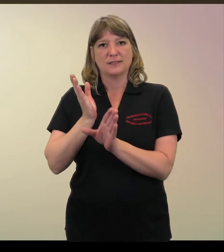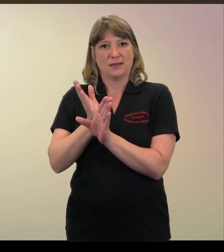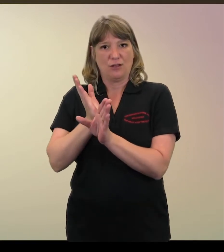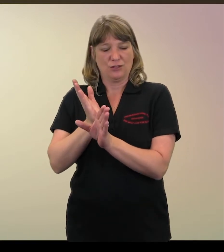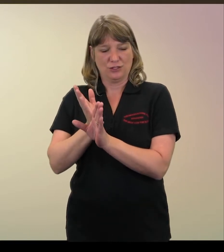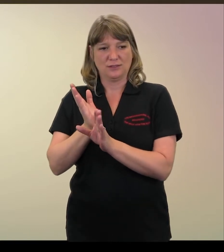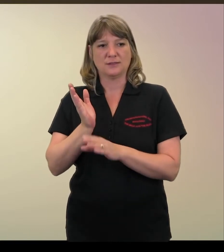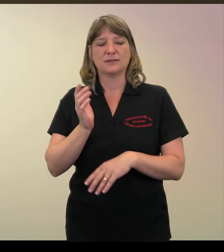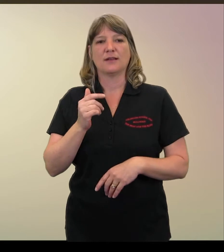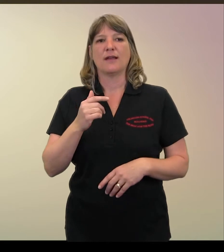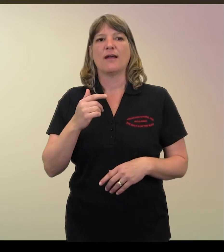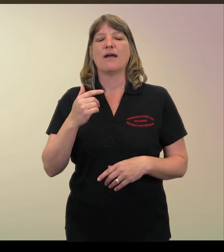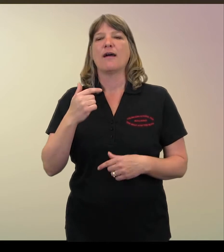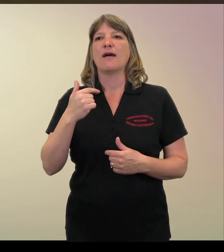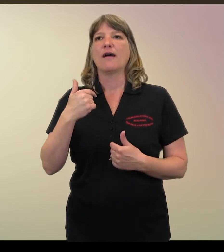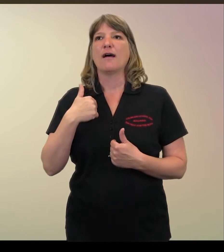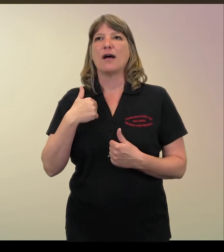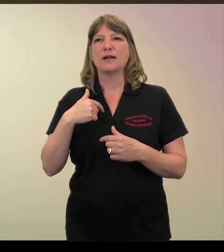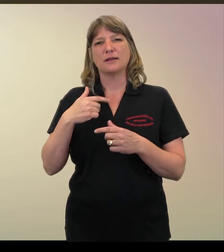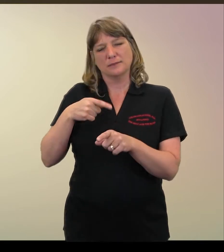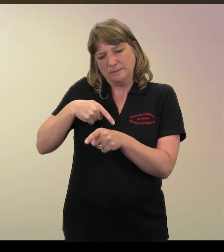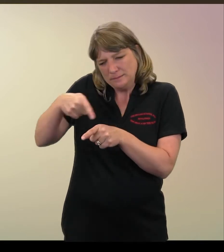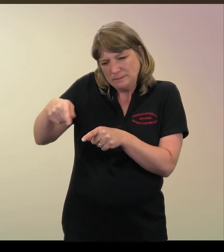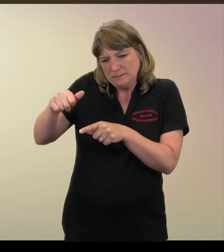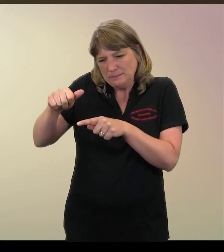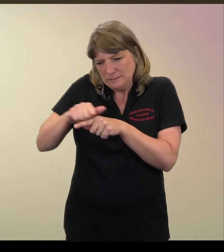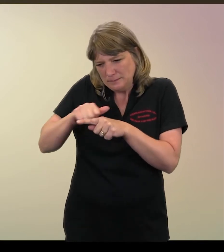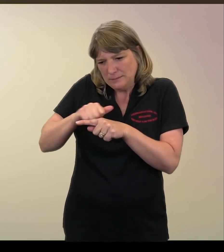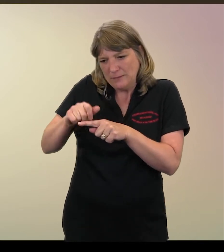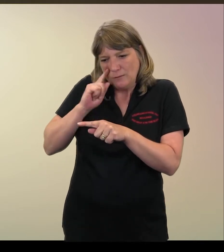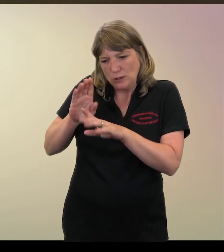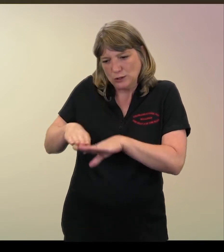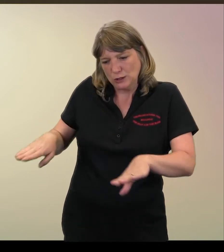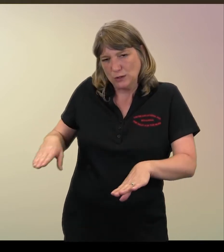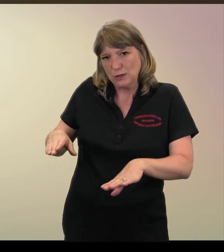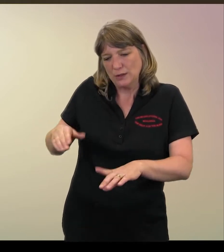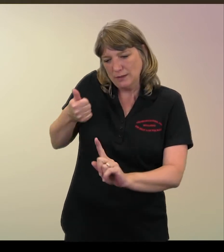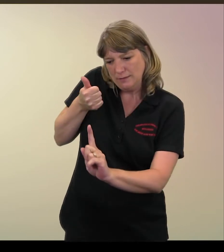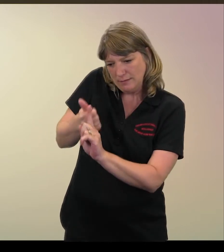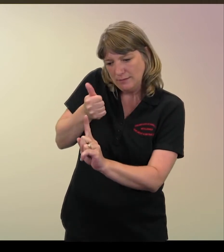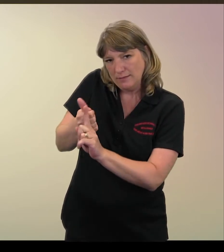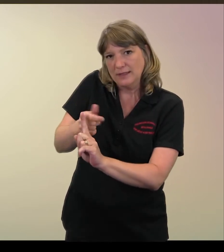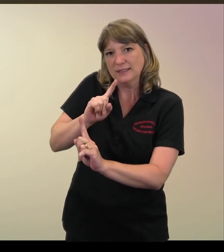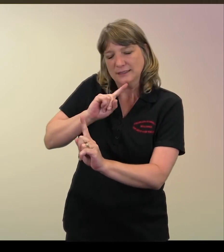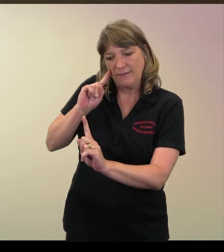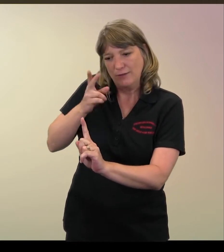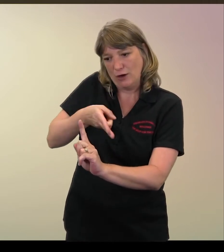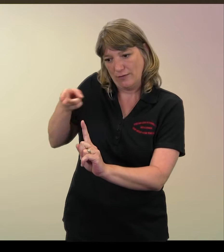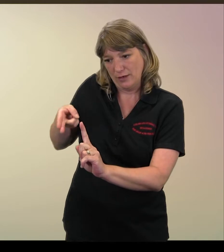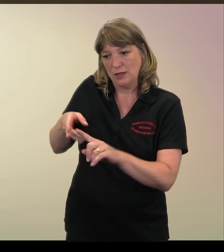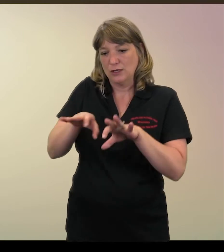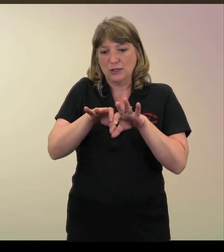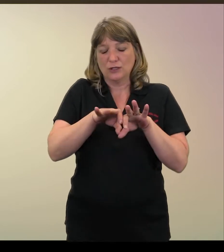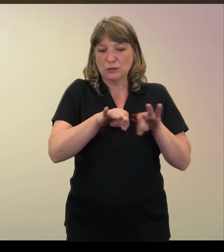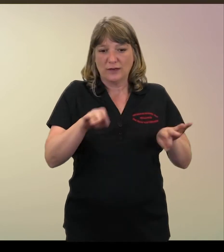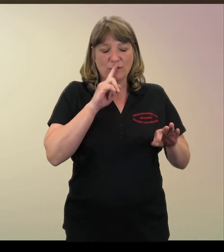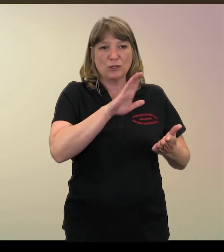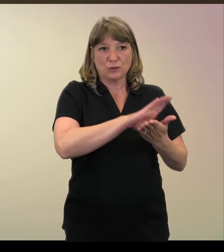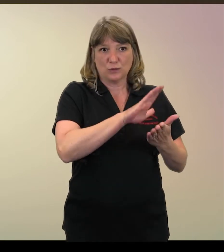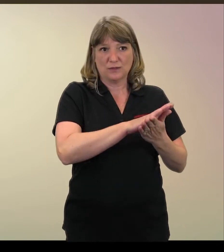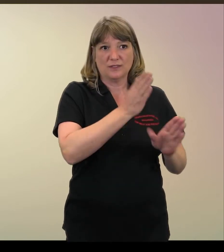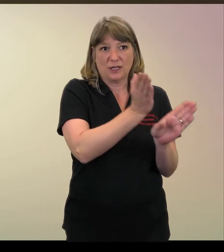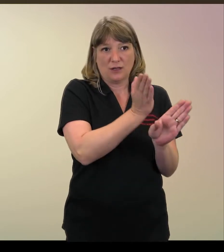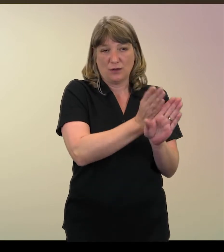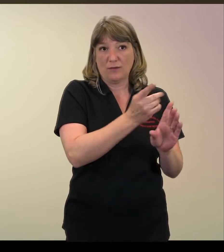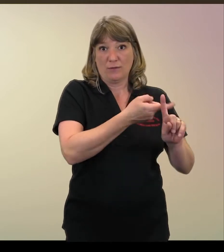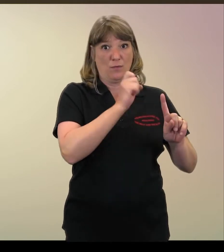a psychologist, and I have specialized training in working with children who are deaf and hard of hearing with a degree in school